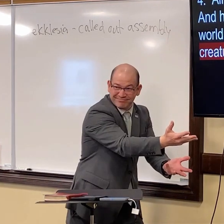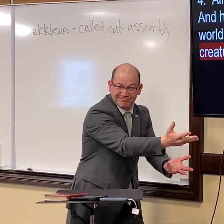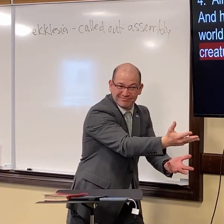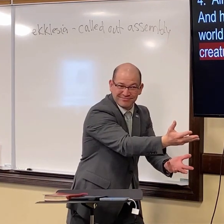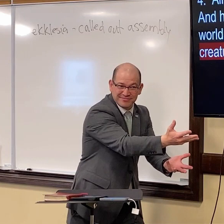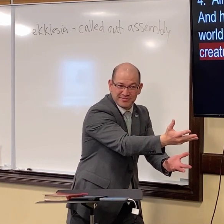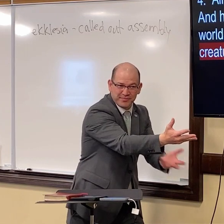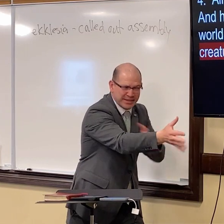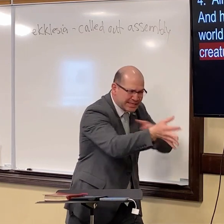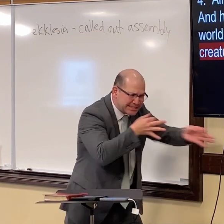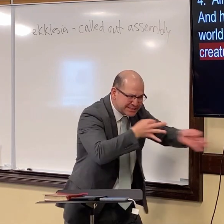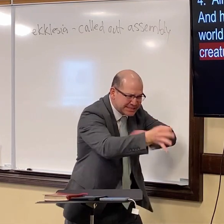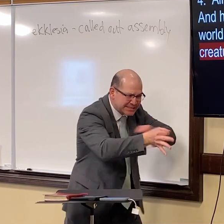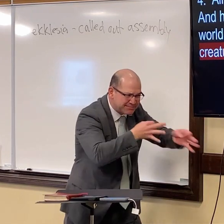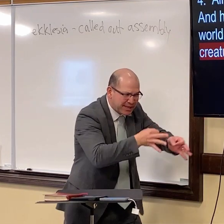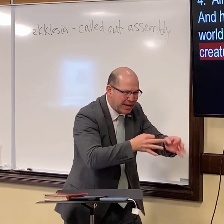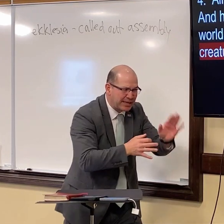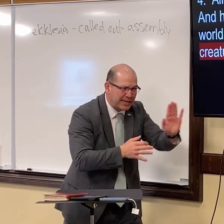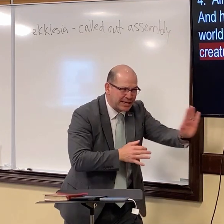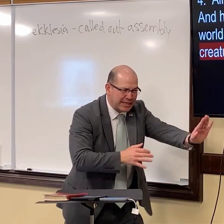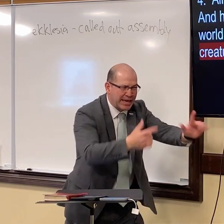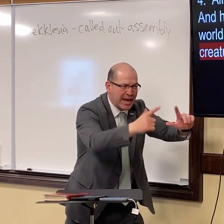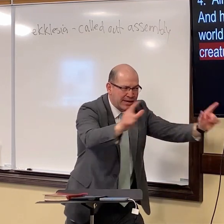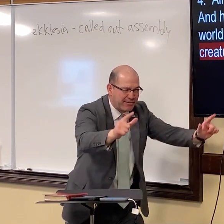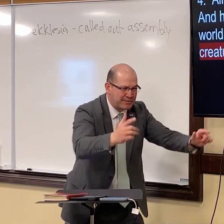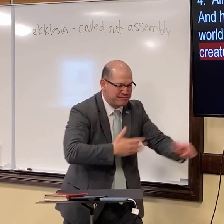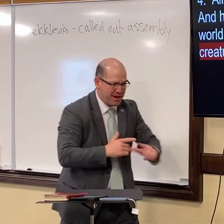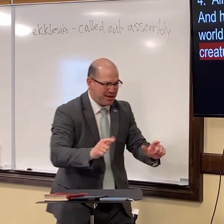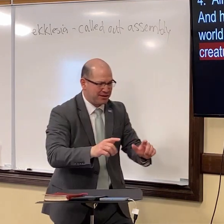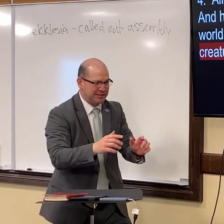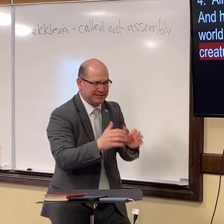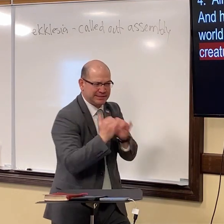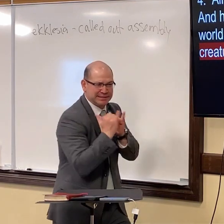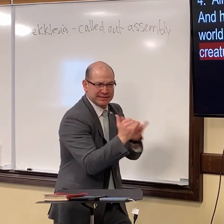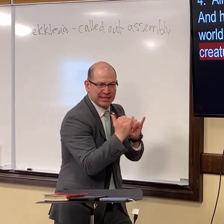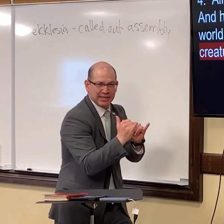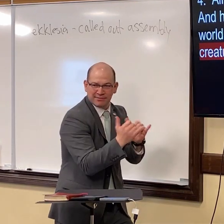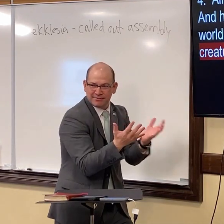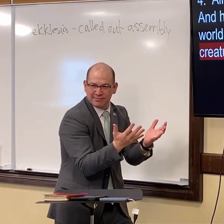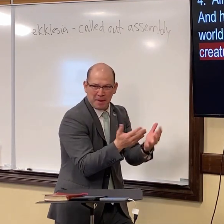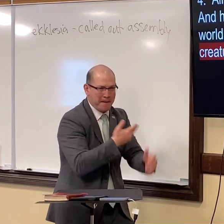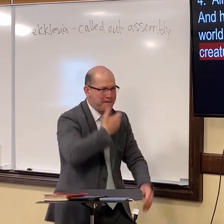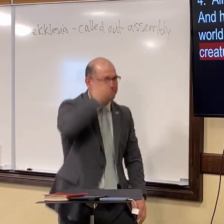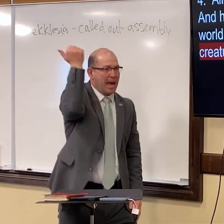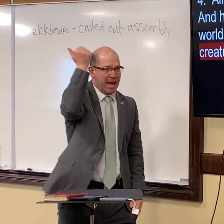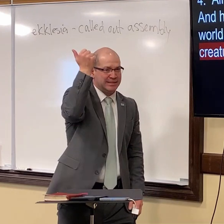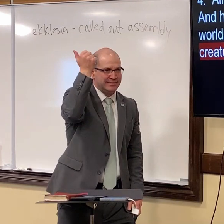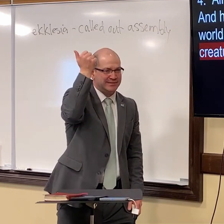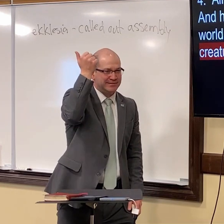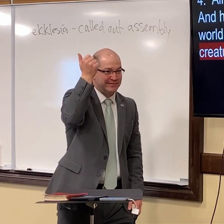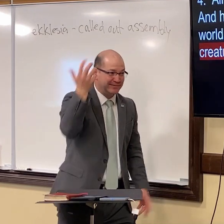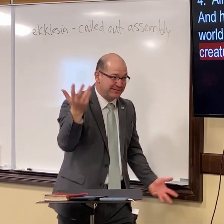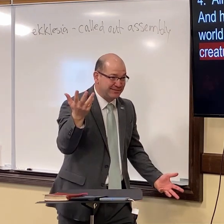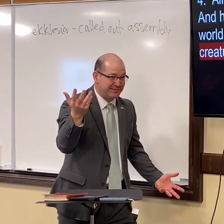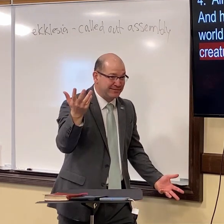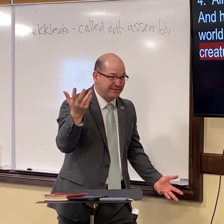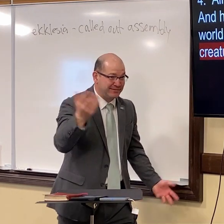about it and explain it to them in their language and my language. It's the same. That's best, right?